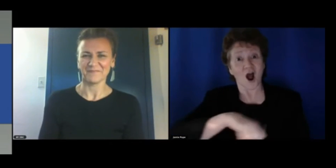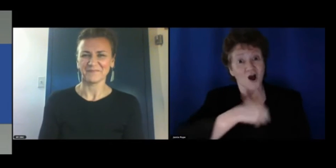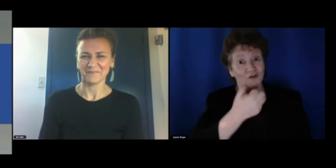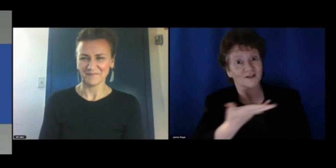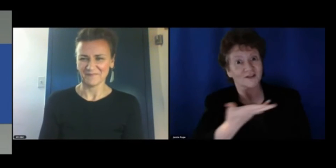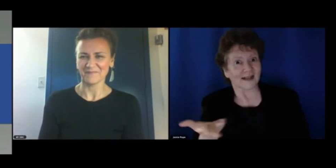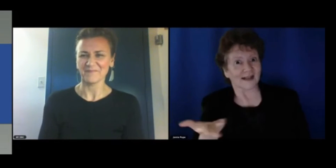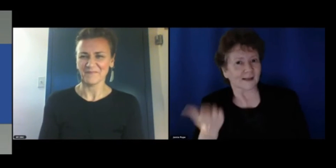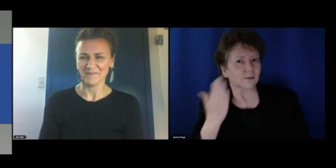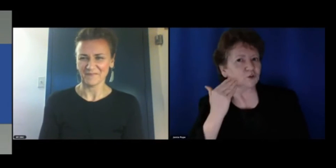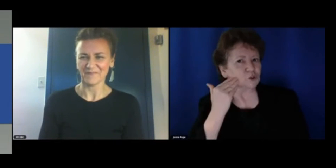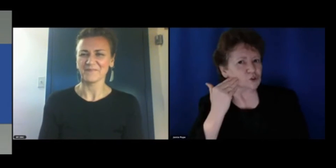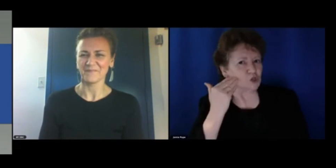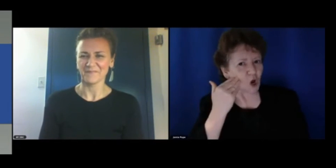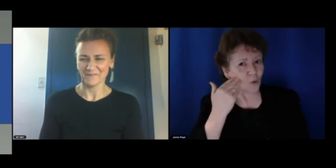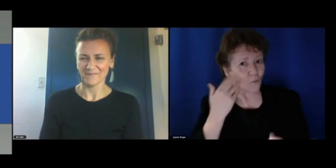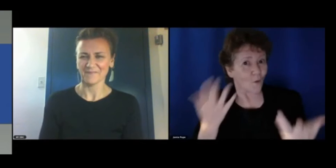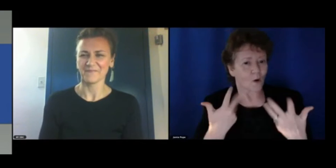right?